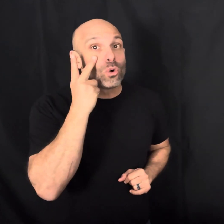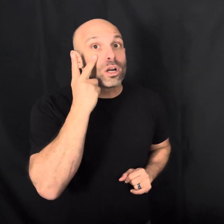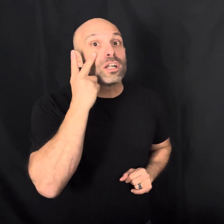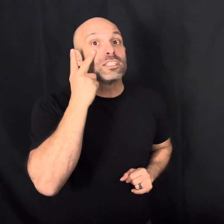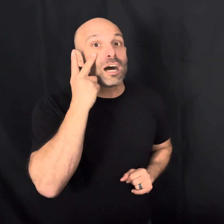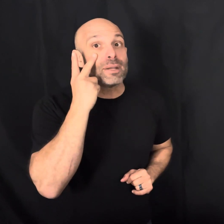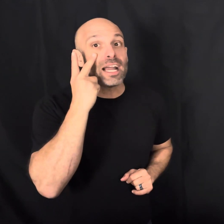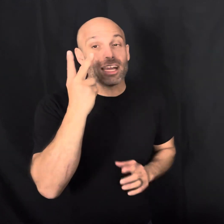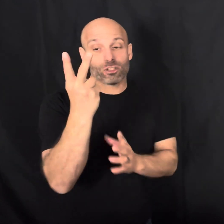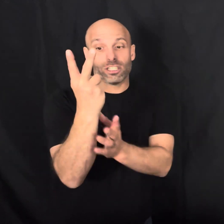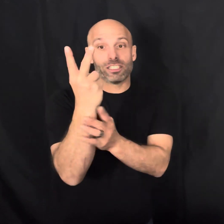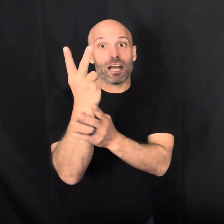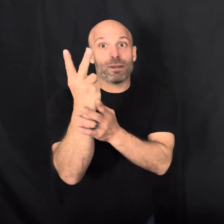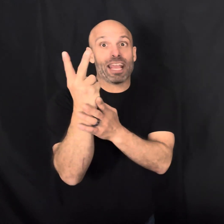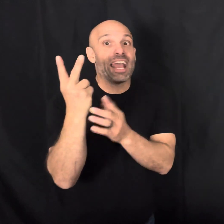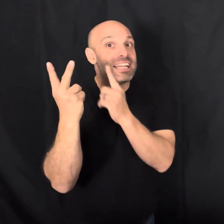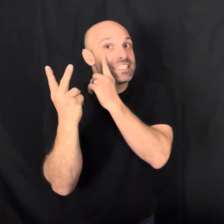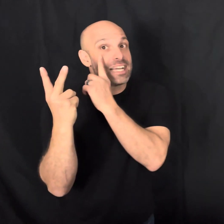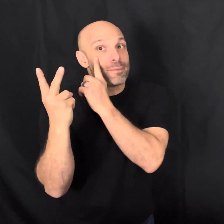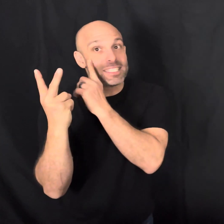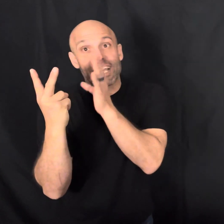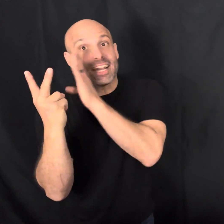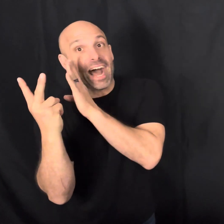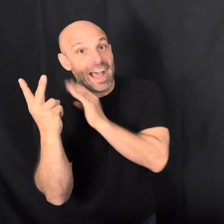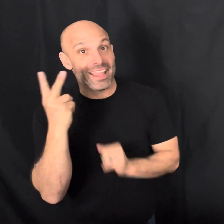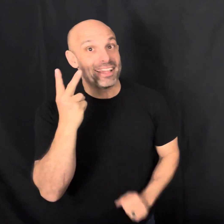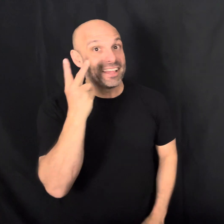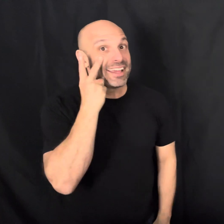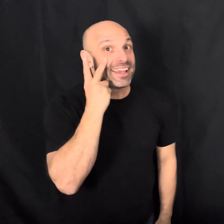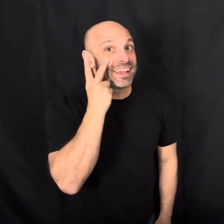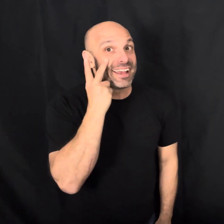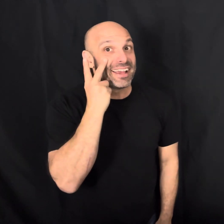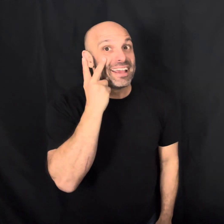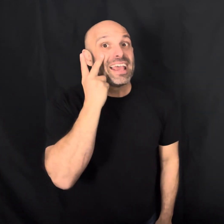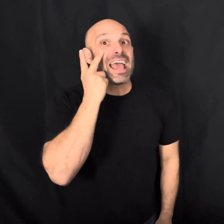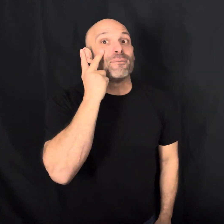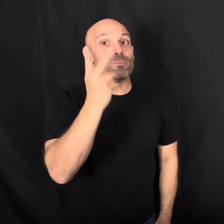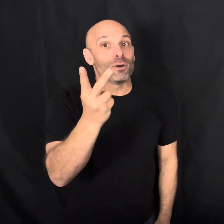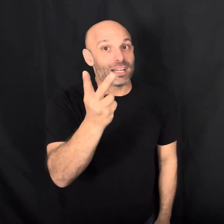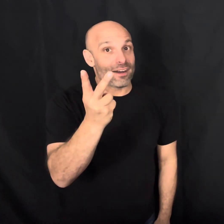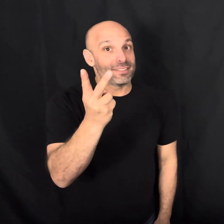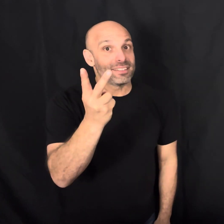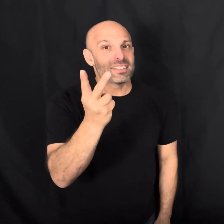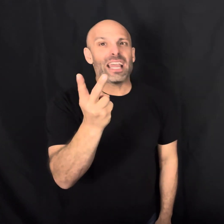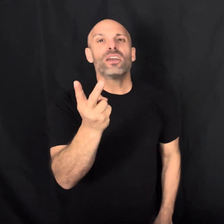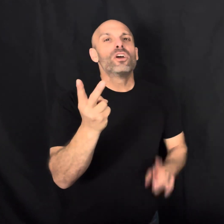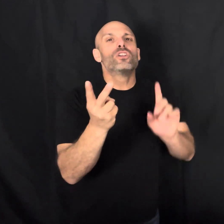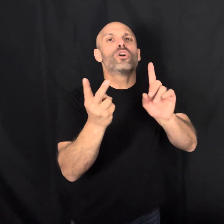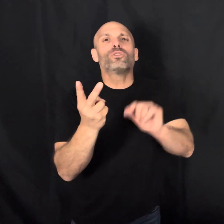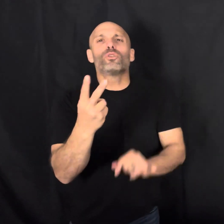your dominant, so this dominant hand, dominant side eye, and we put it out, okay? Don't do